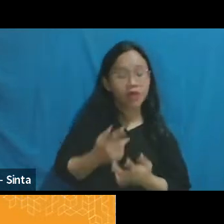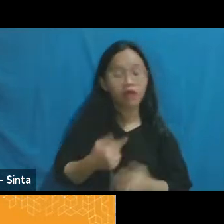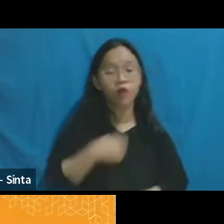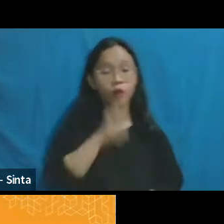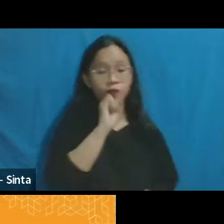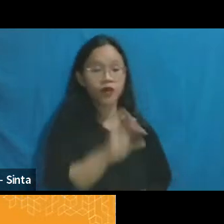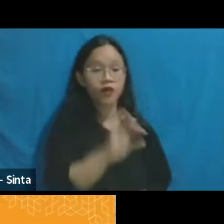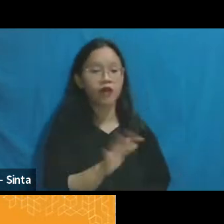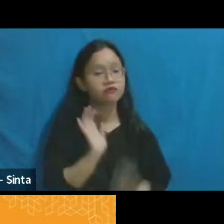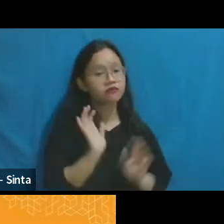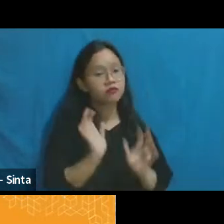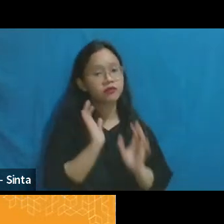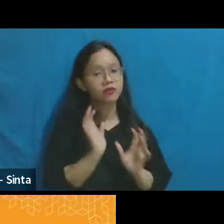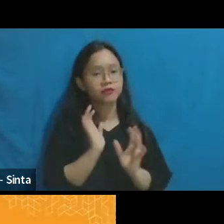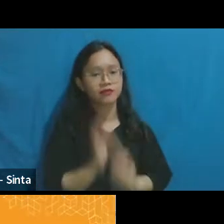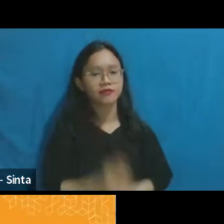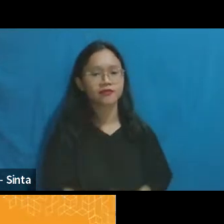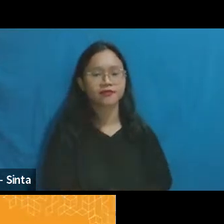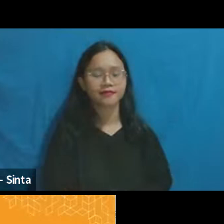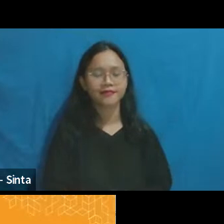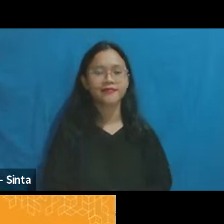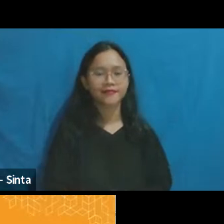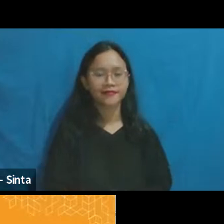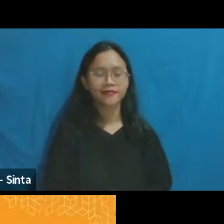It happens in the coming years. Now that